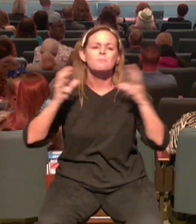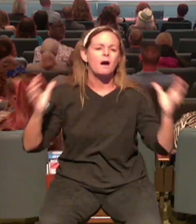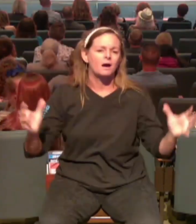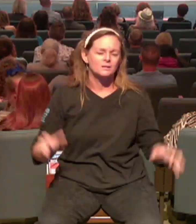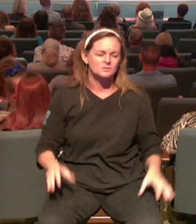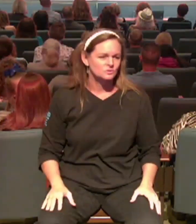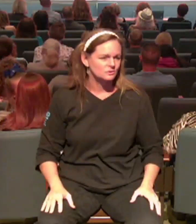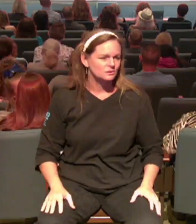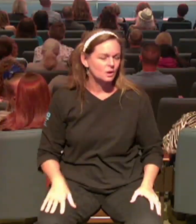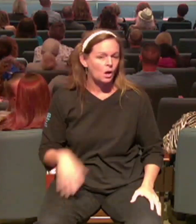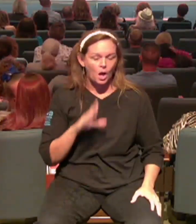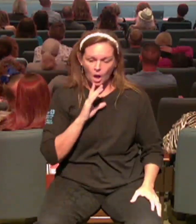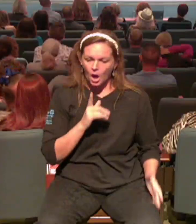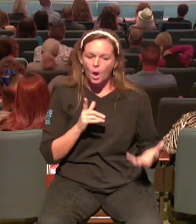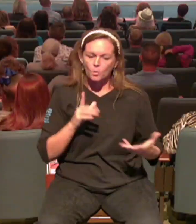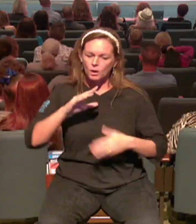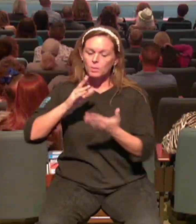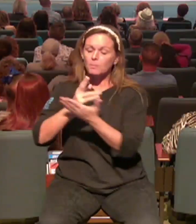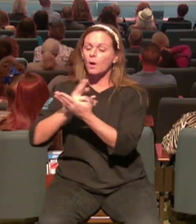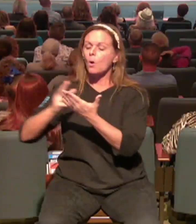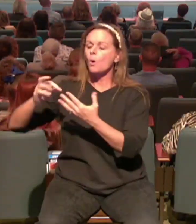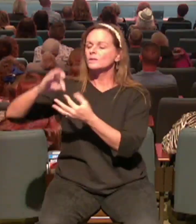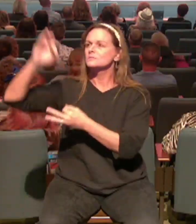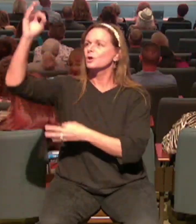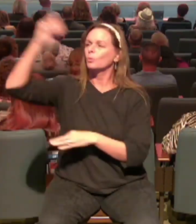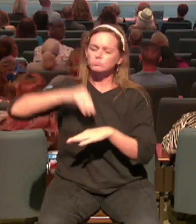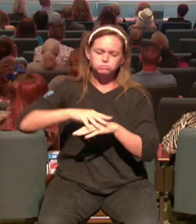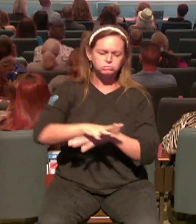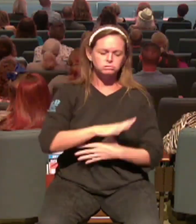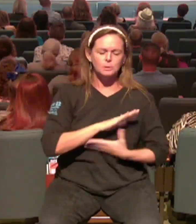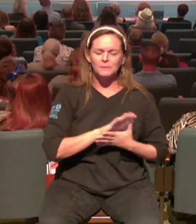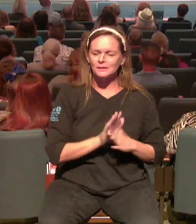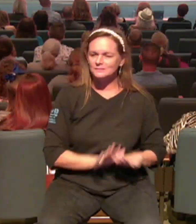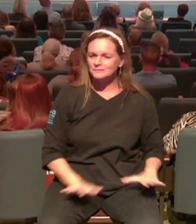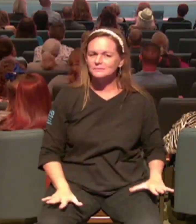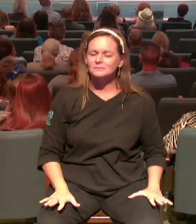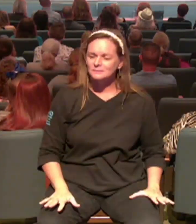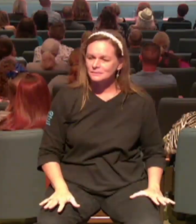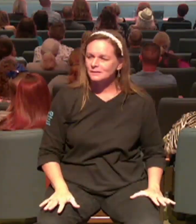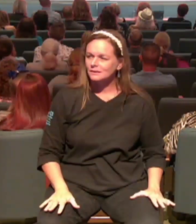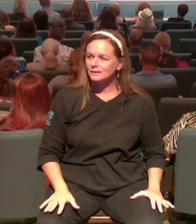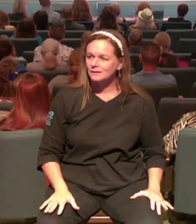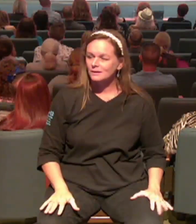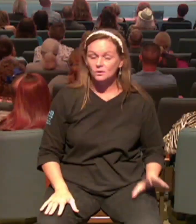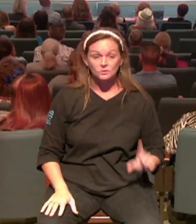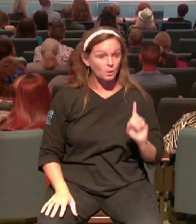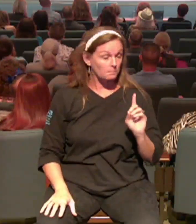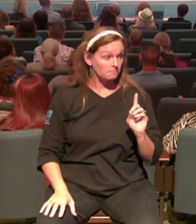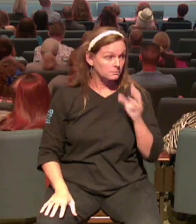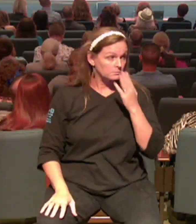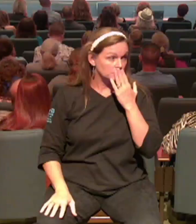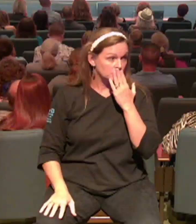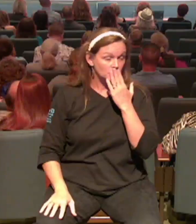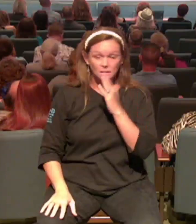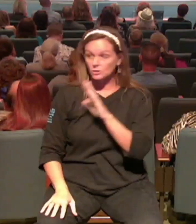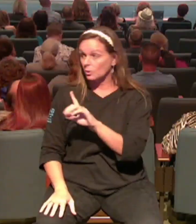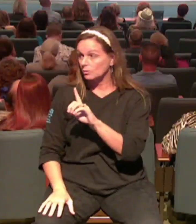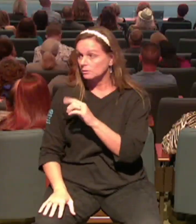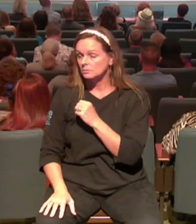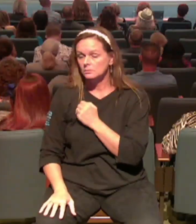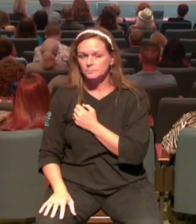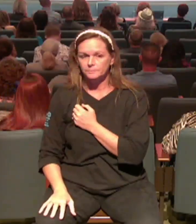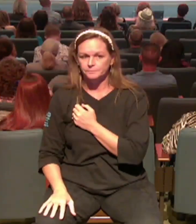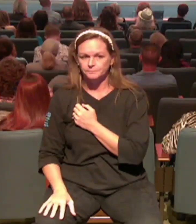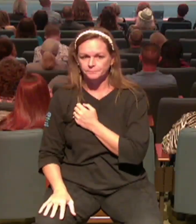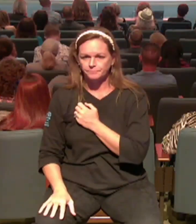So I'm gonna convict you by my Holy Spirit. And the Holy Spirit will let you know. You start to say something, he says, don't say that. Or you start to do